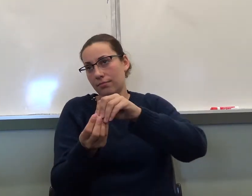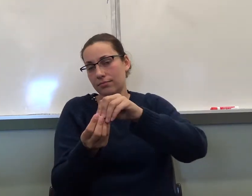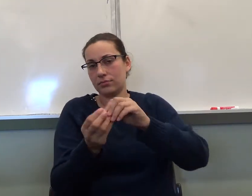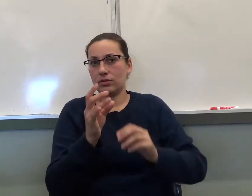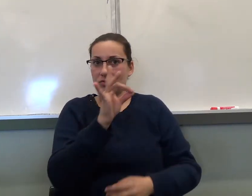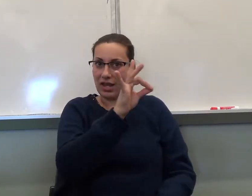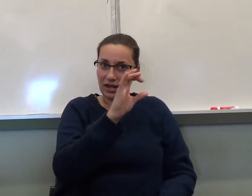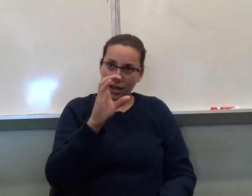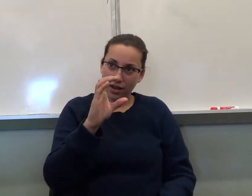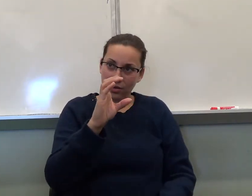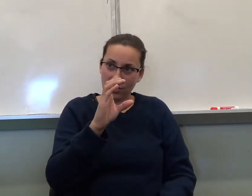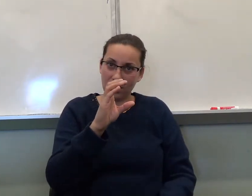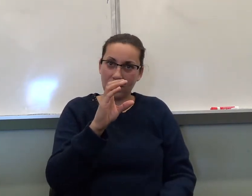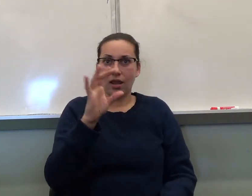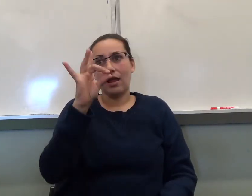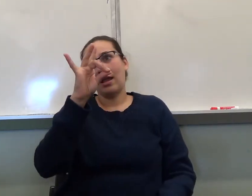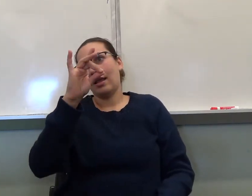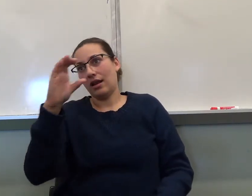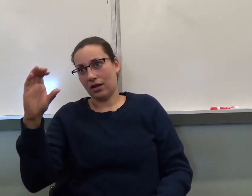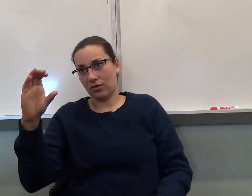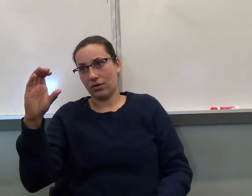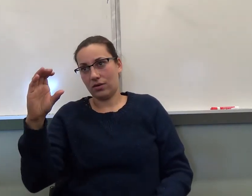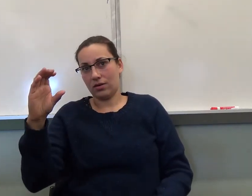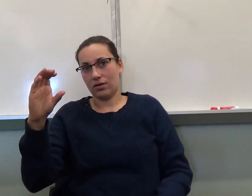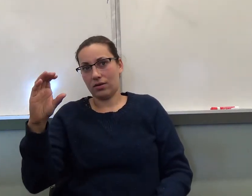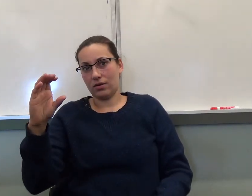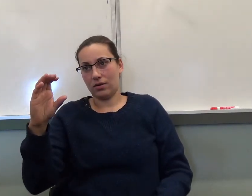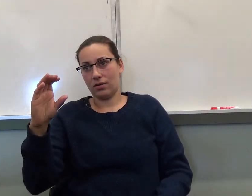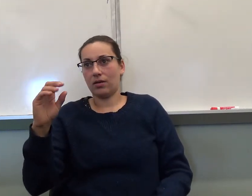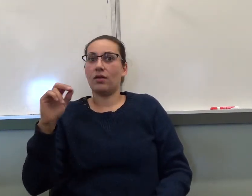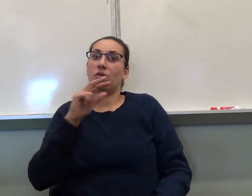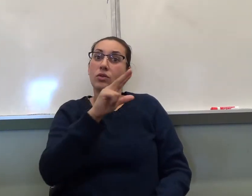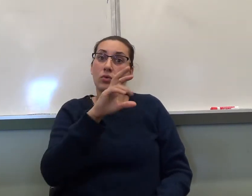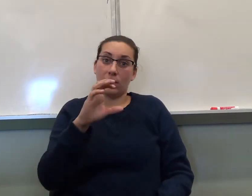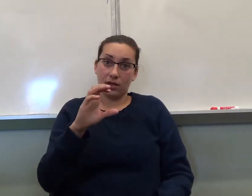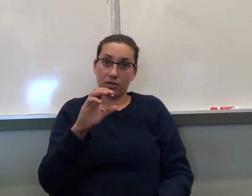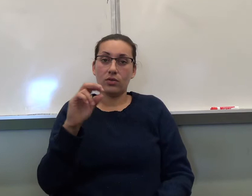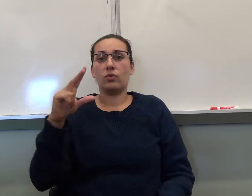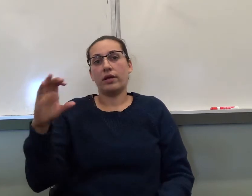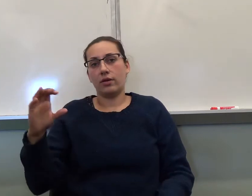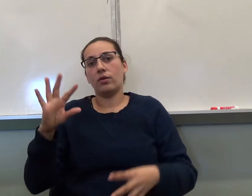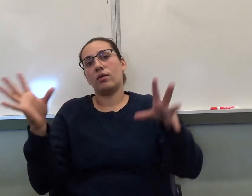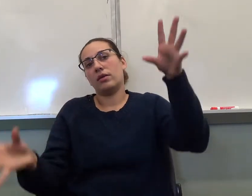meters, 800 meters, 300 meters, and 300 meters.